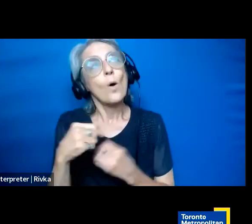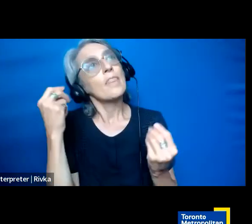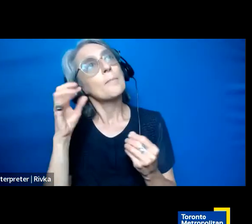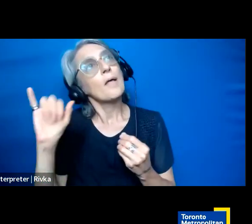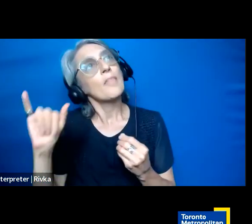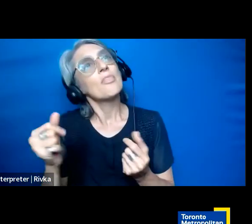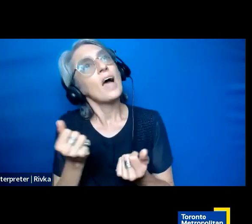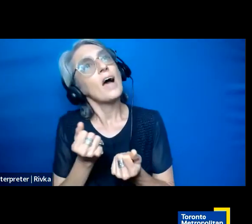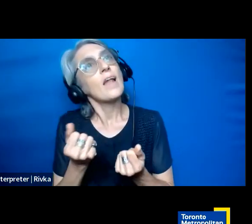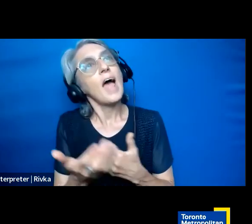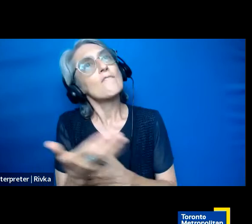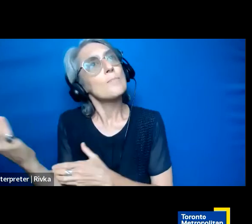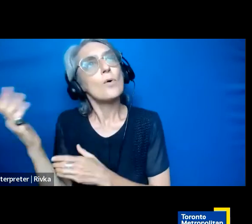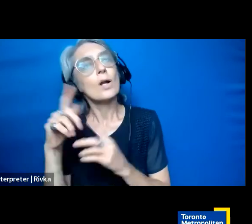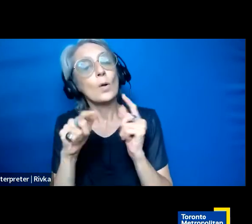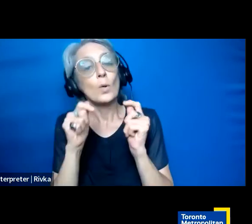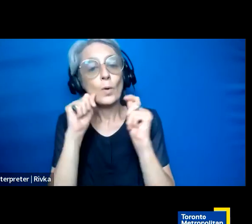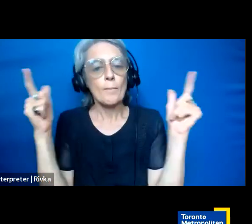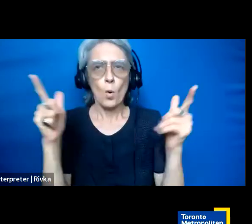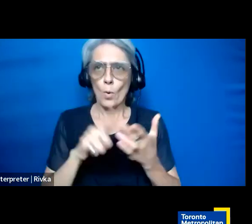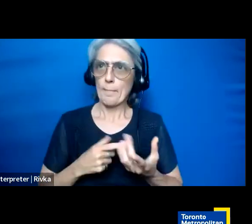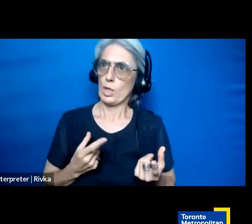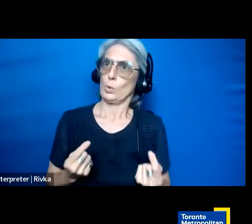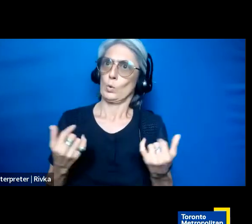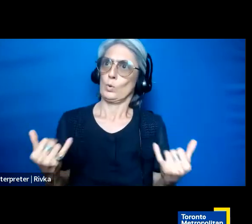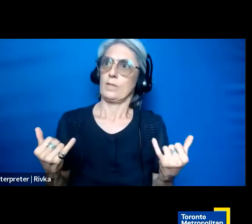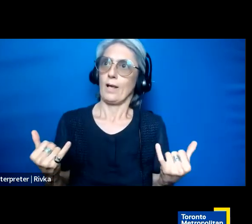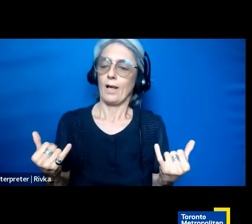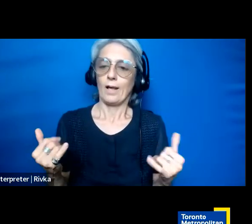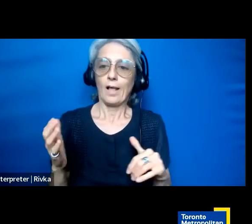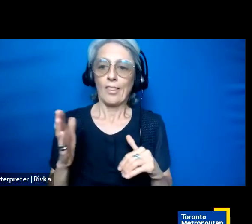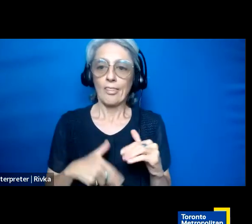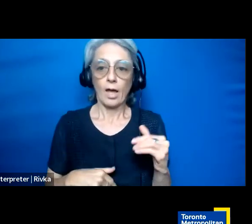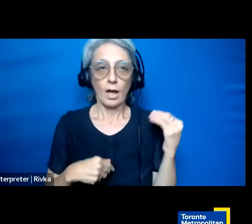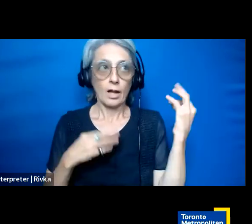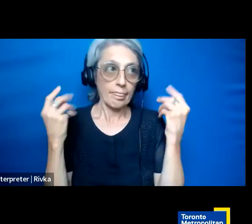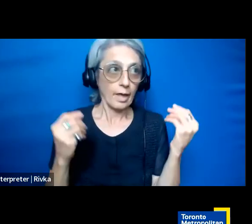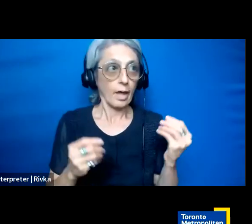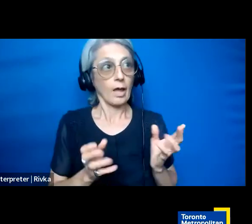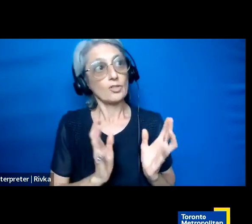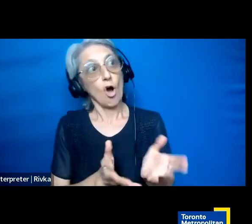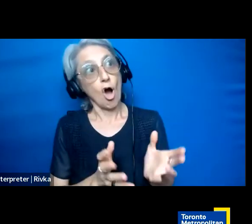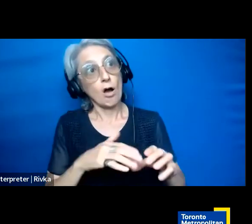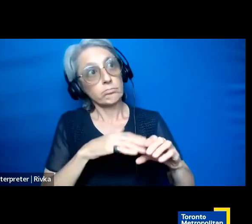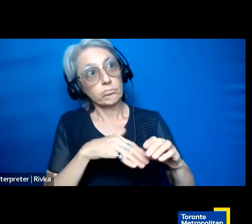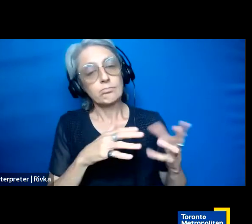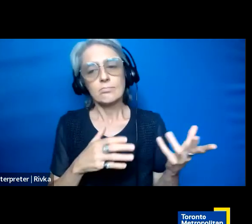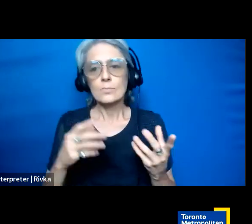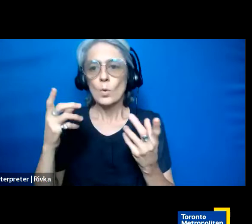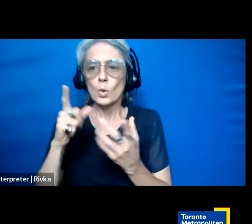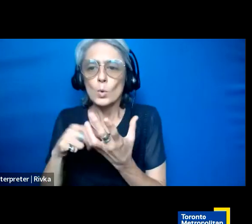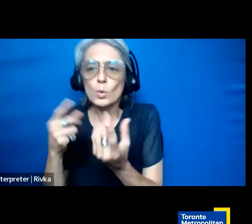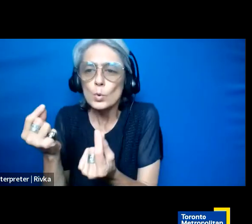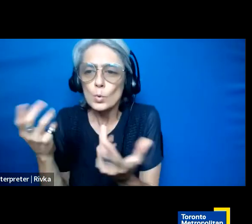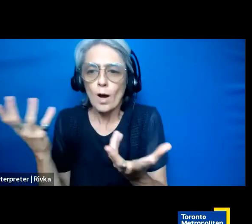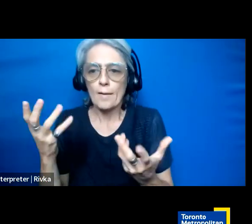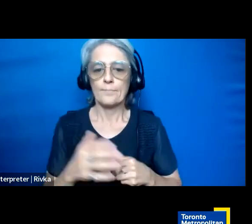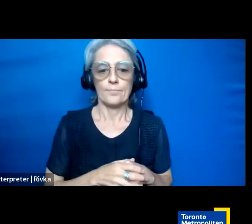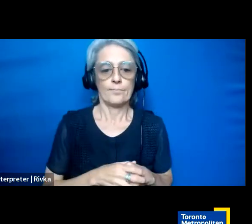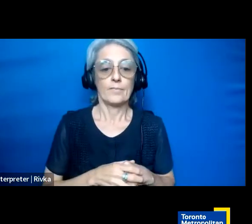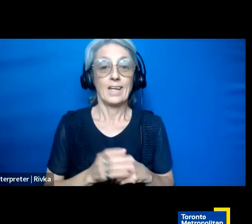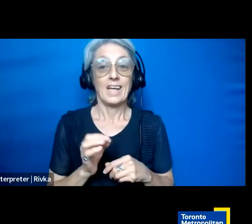up. What am I going to do today? As opposed to talking about it or thinking about it. And if I have any complaints about